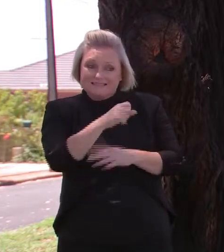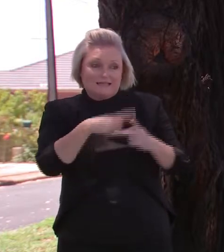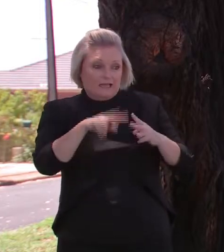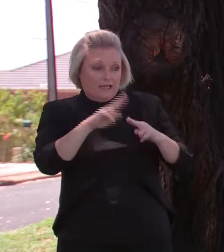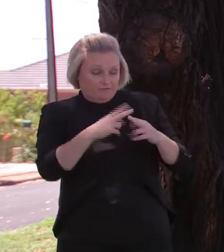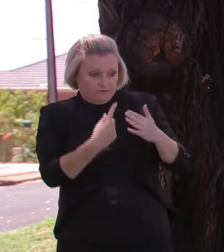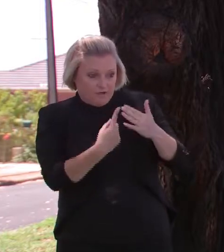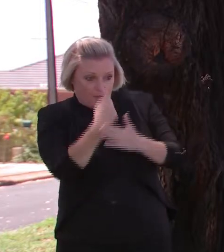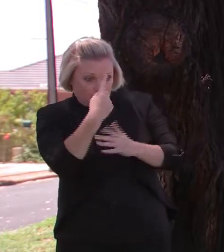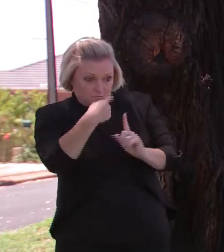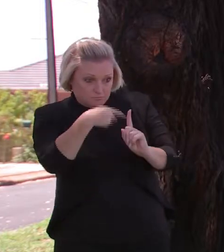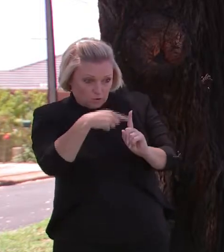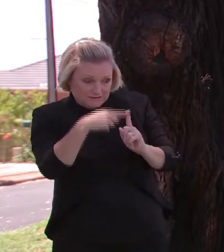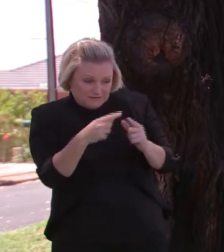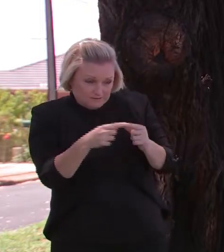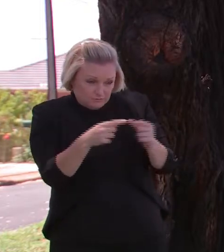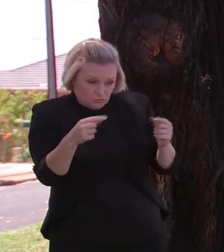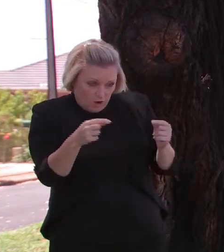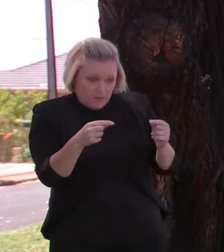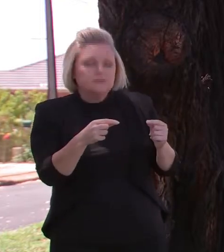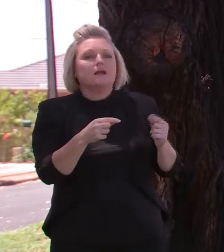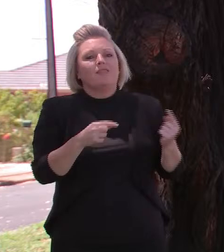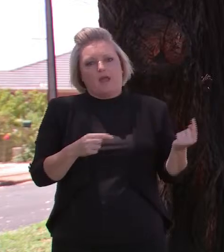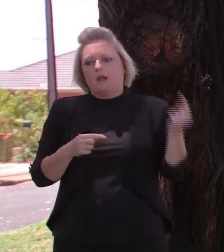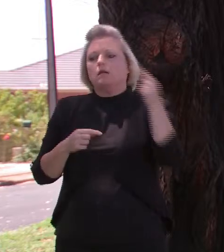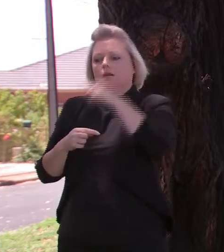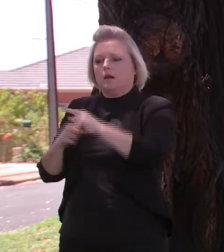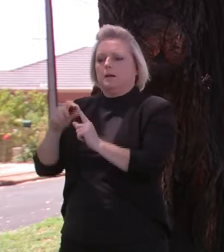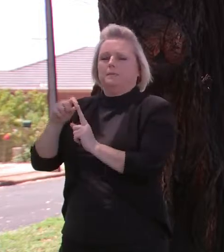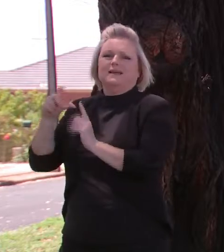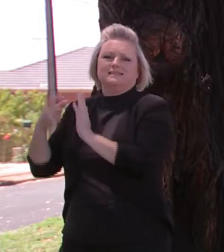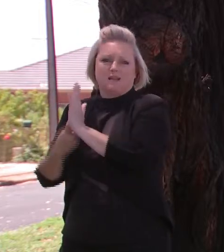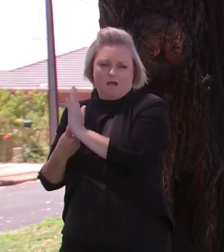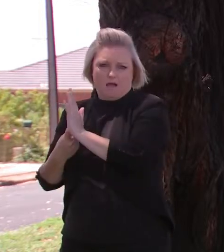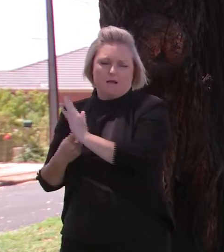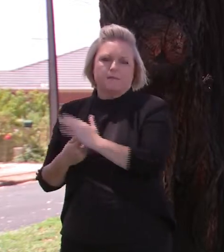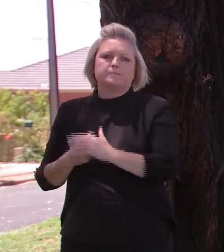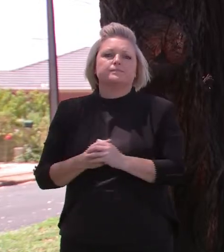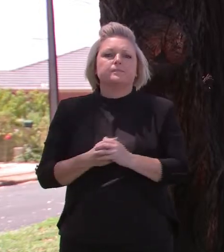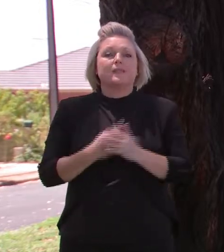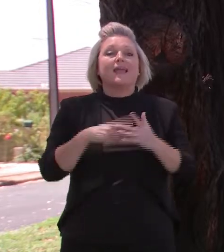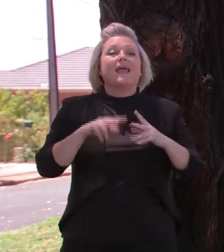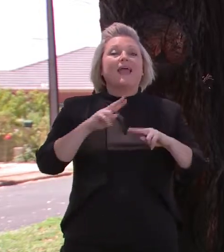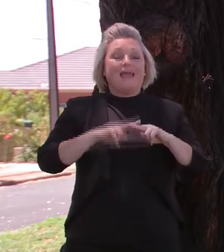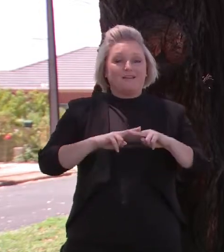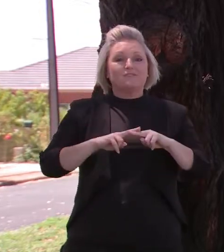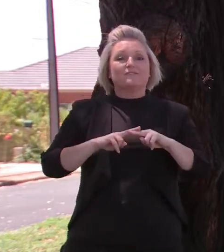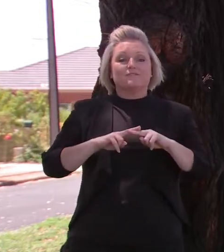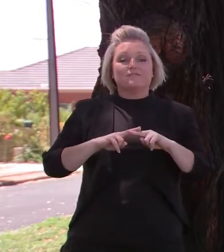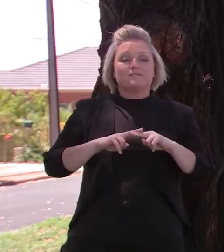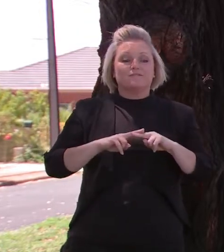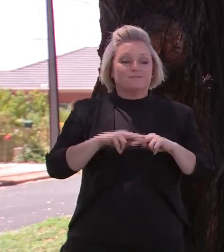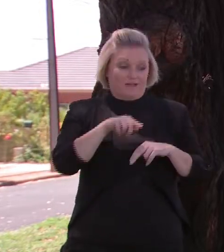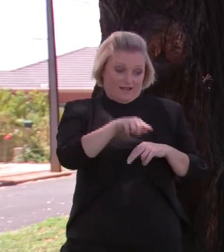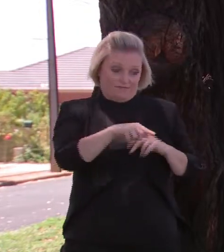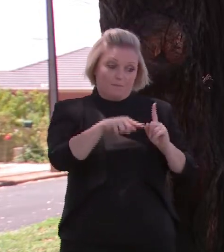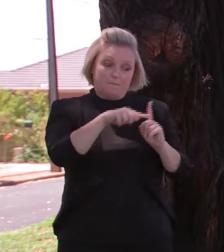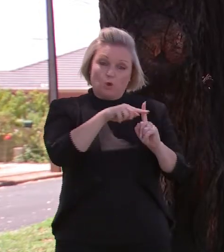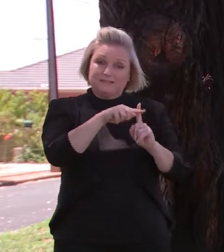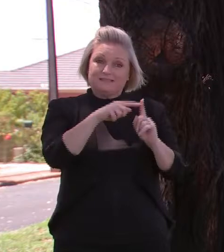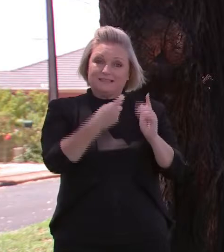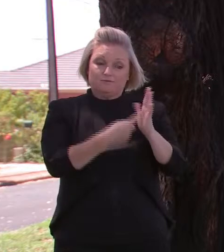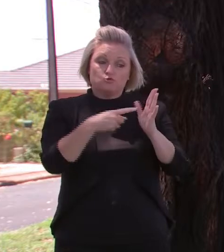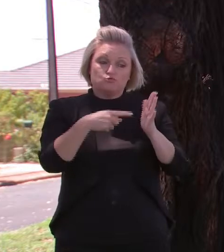would be taken as a positive on the PCR. So we have great confidence that if you pick up a positive on your rat, then it is a